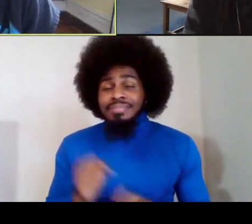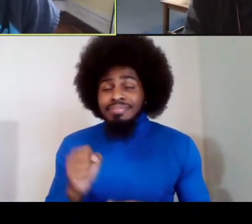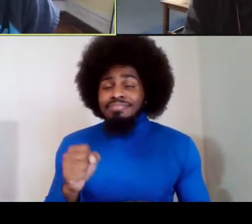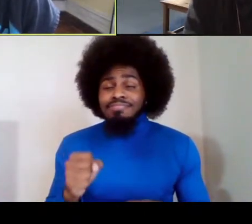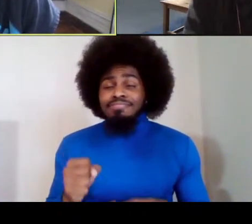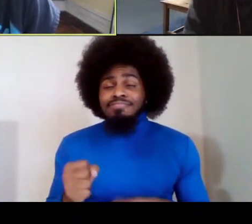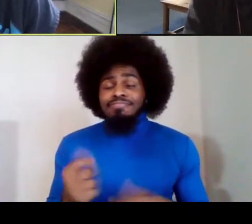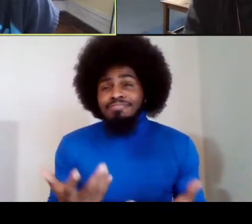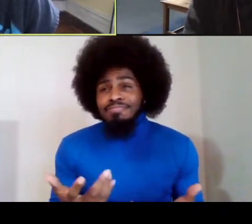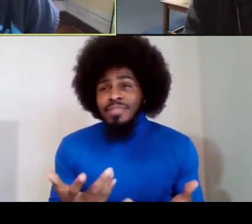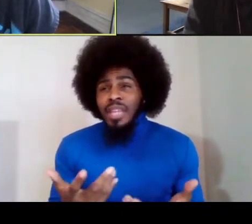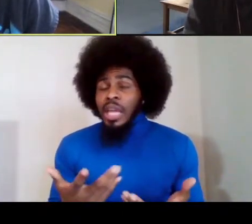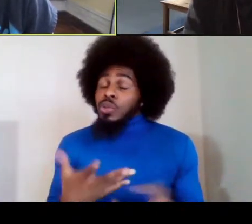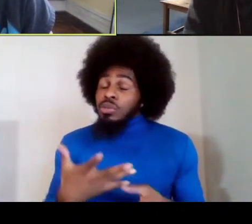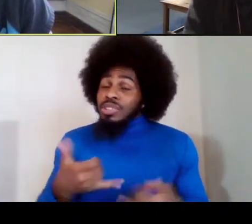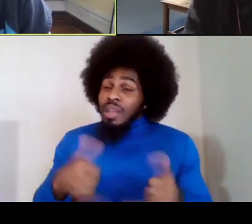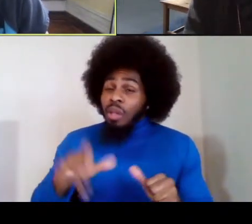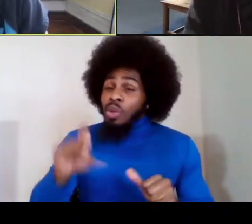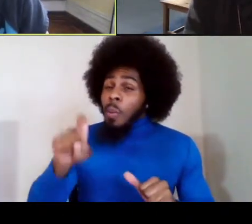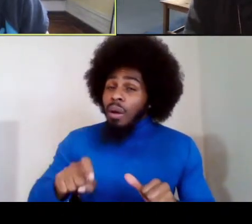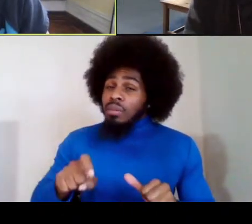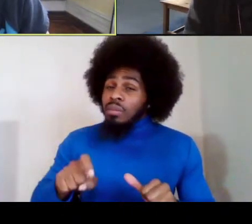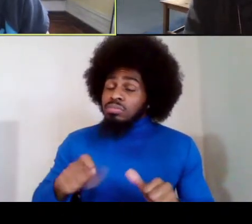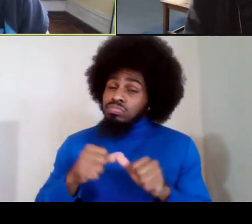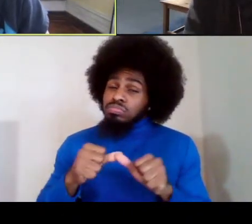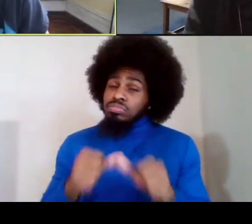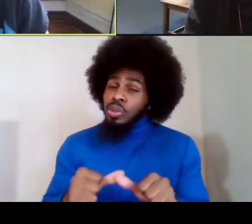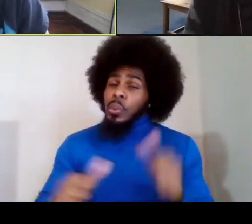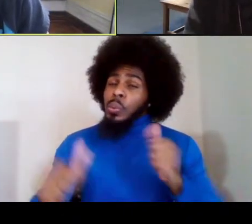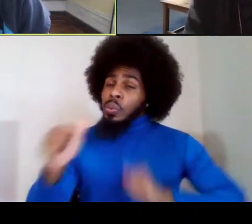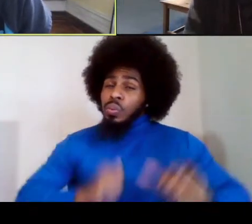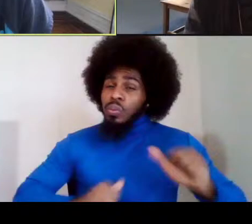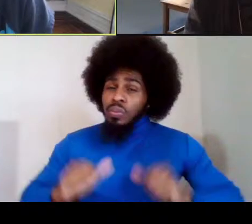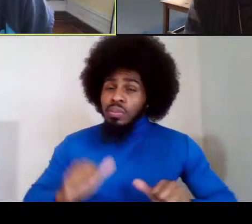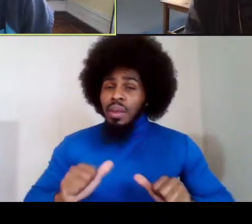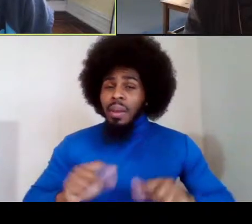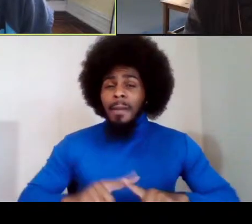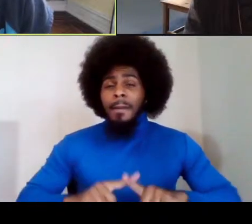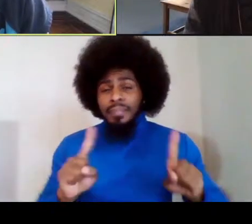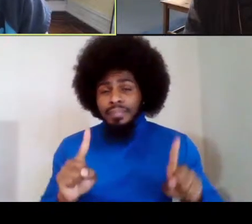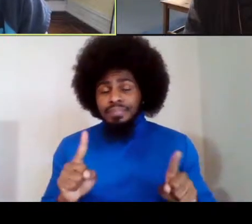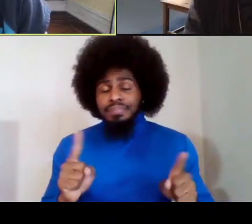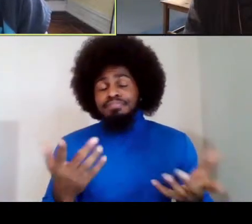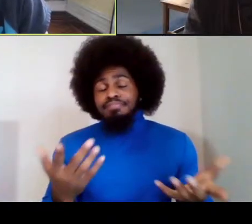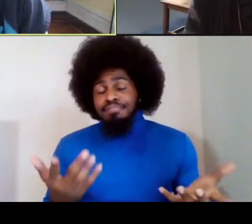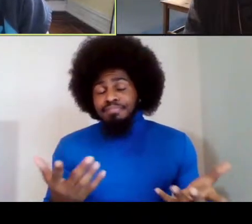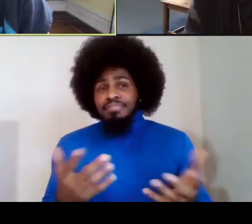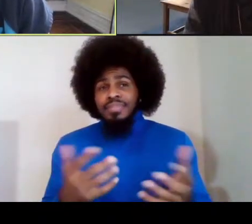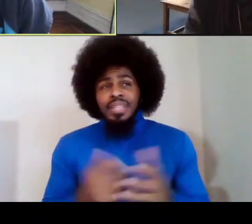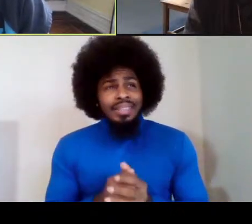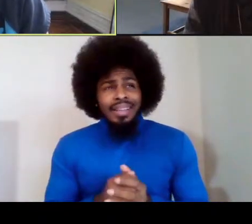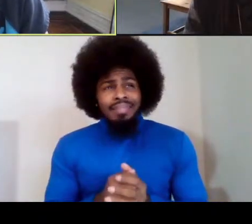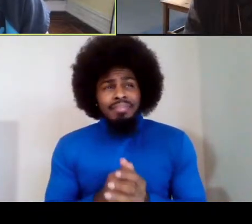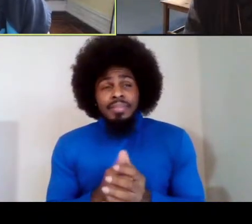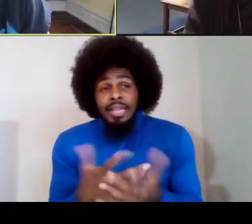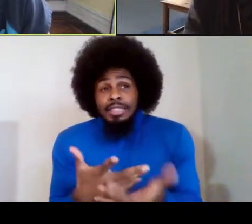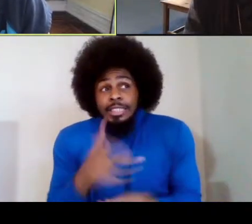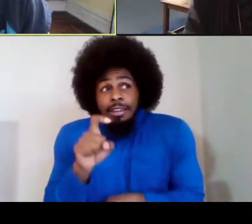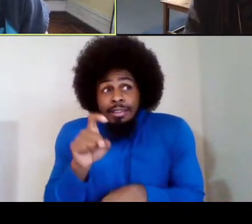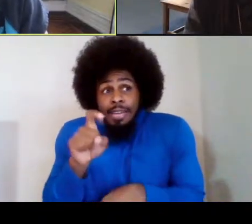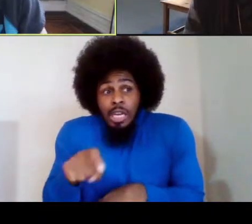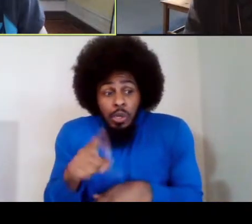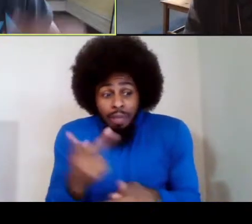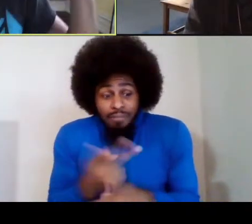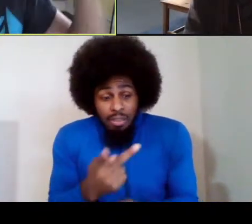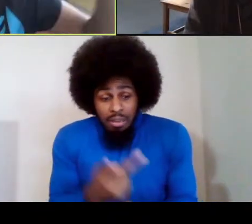do the show. But also like, I just don't think it has to be such an abusive and unhealthy, like I just needed to find a way because it was gonna kill me. Like my